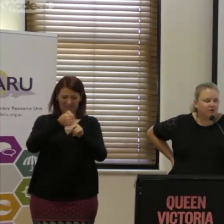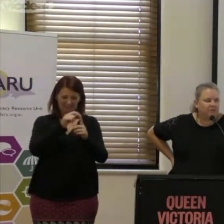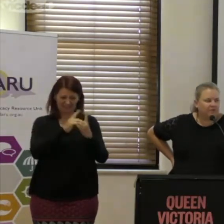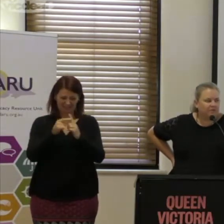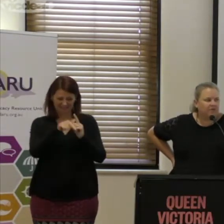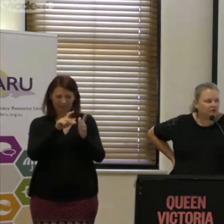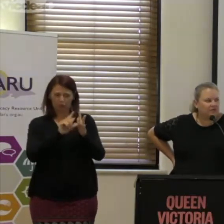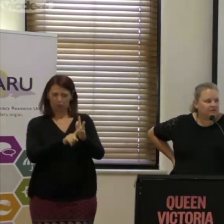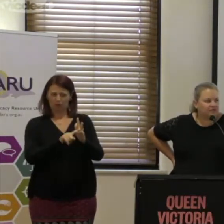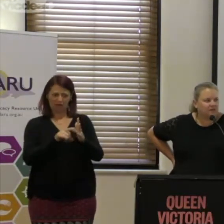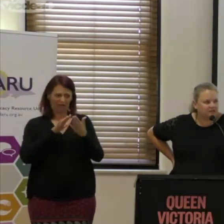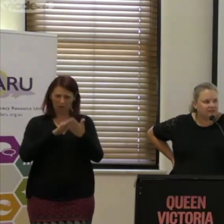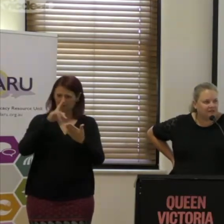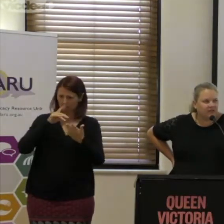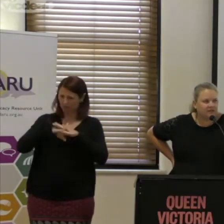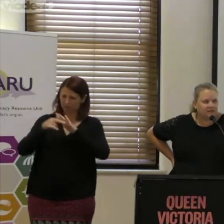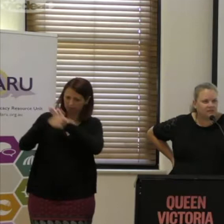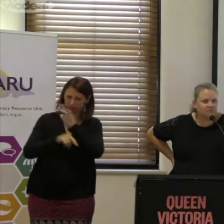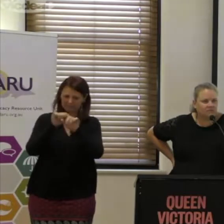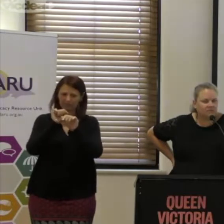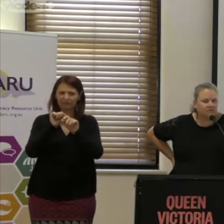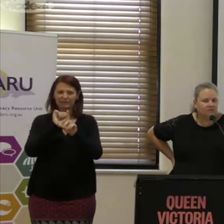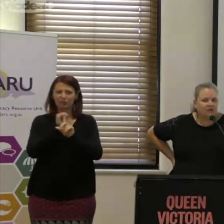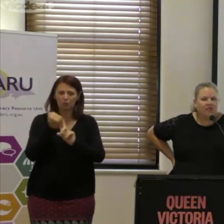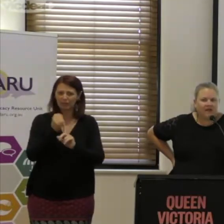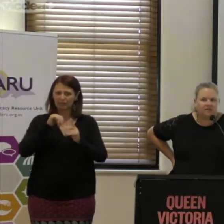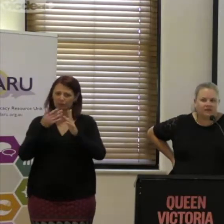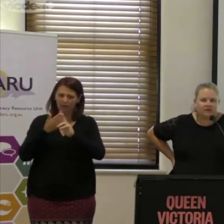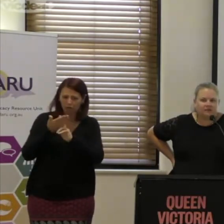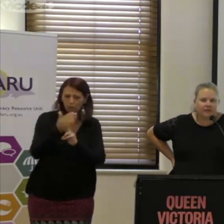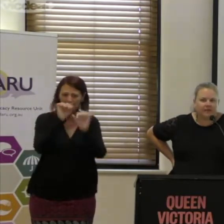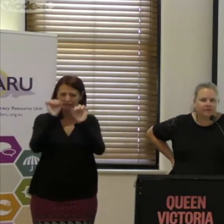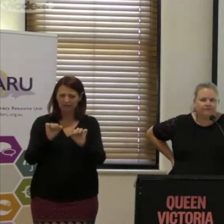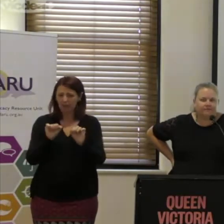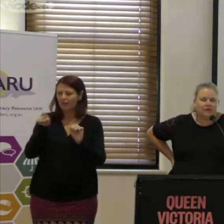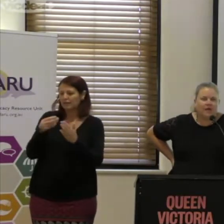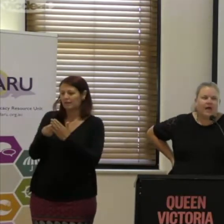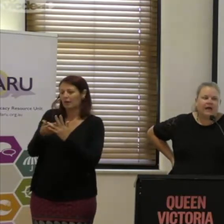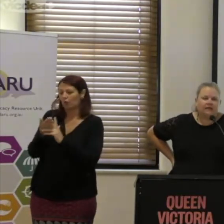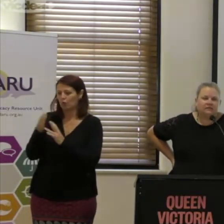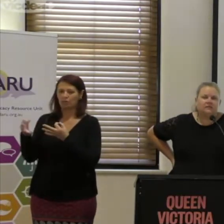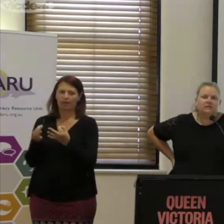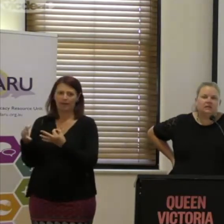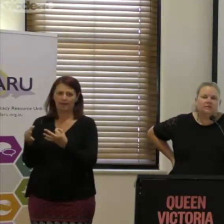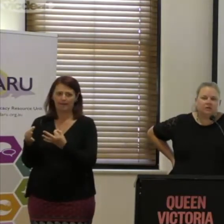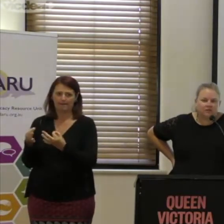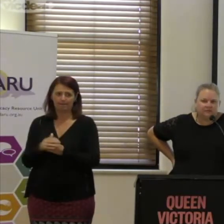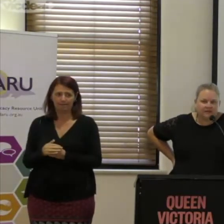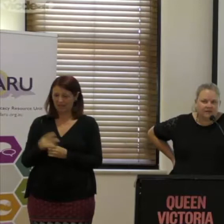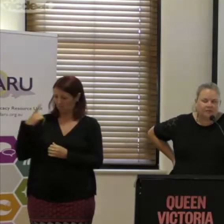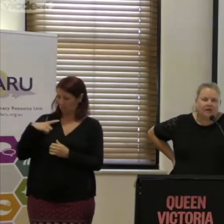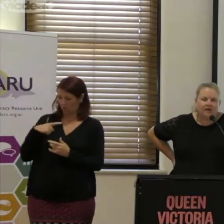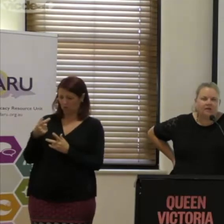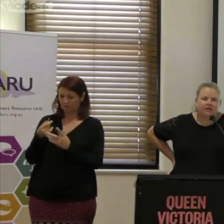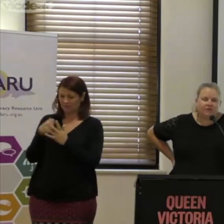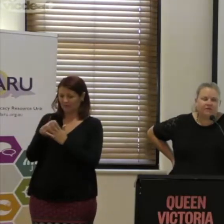terms of helping people in complex situations navigate the system, that's funded in a plan. And because it's funded